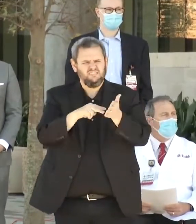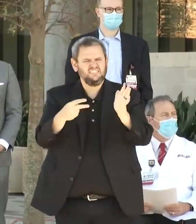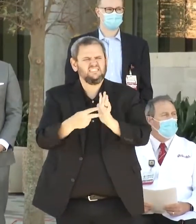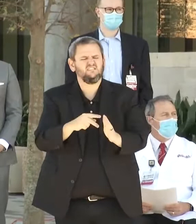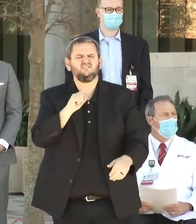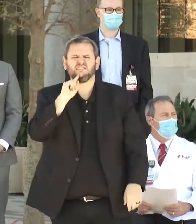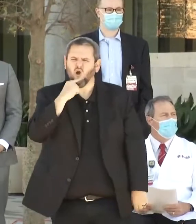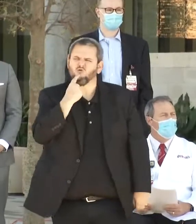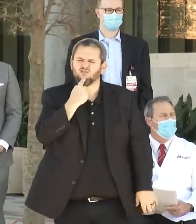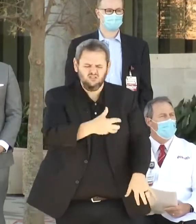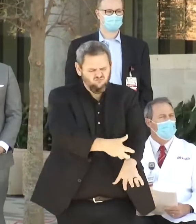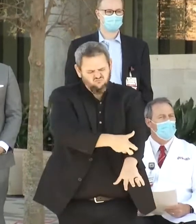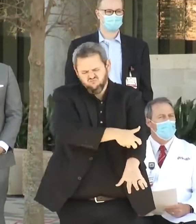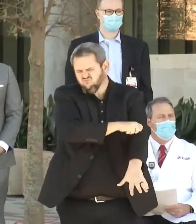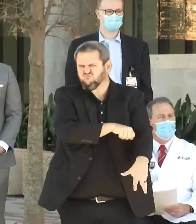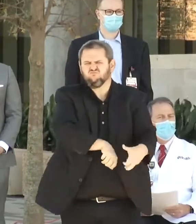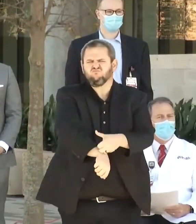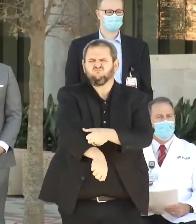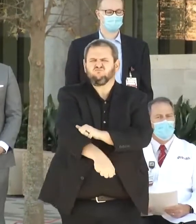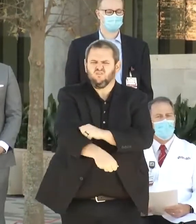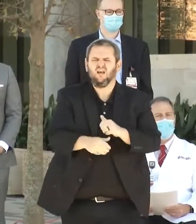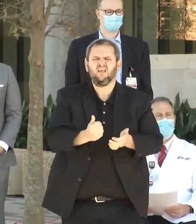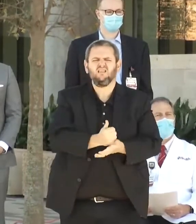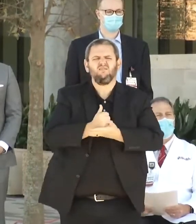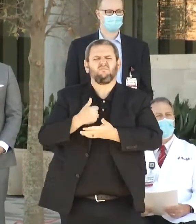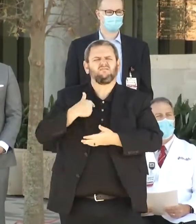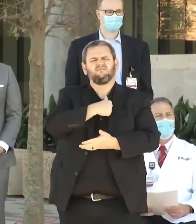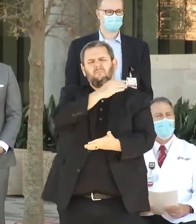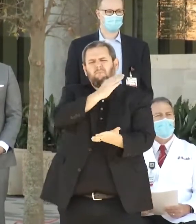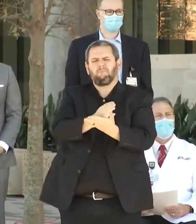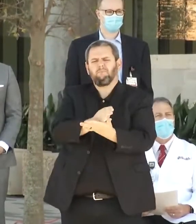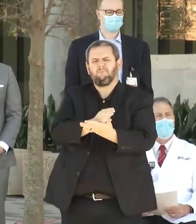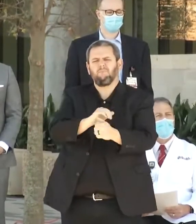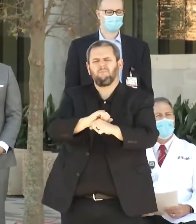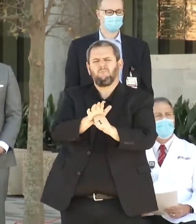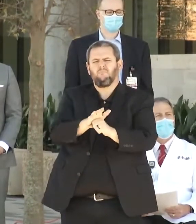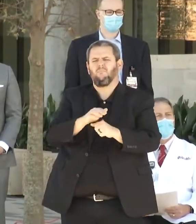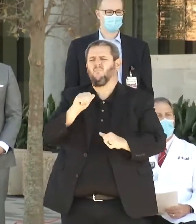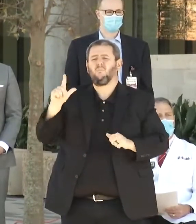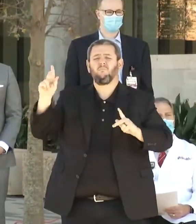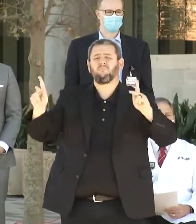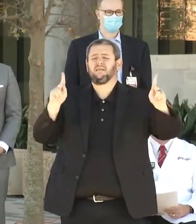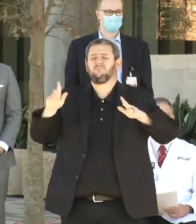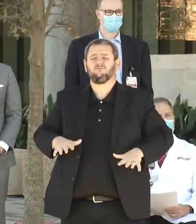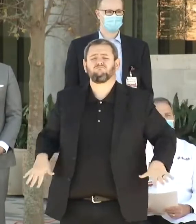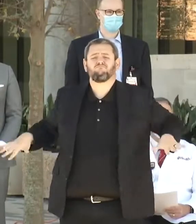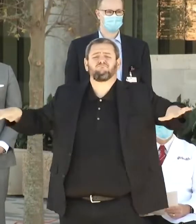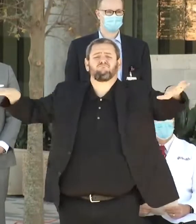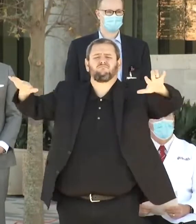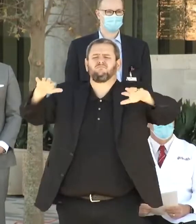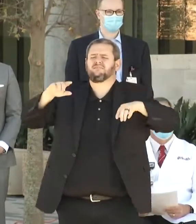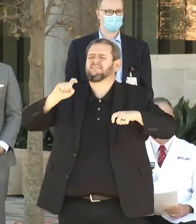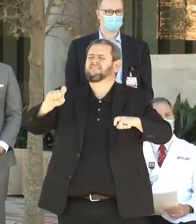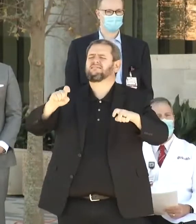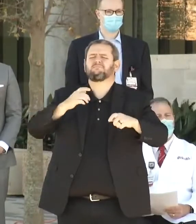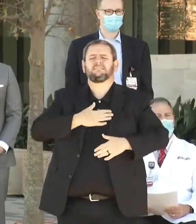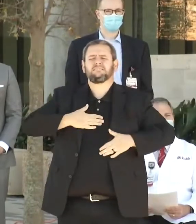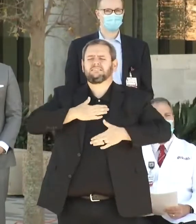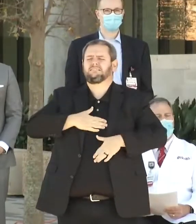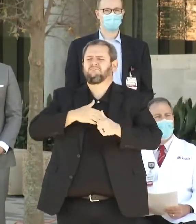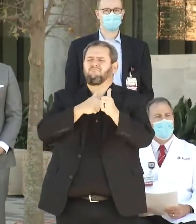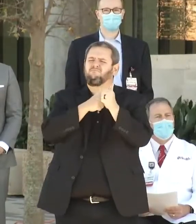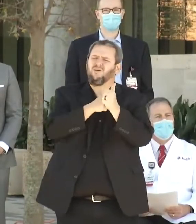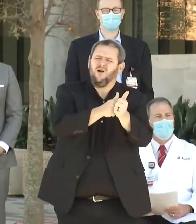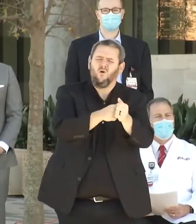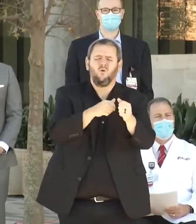It's going to take every Oklahoman working together to do the right thing to get us through this. We can each